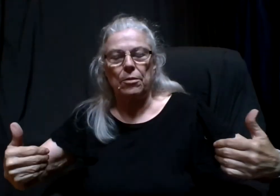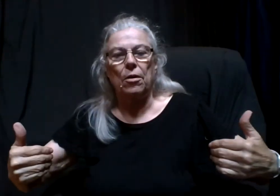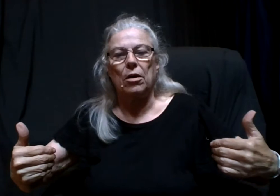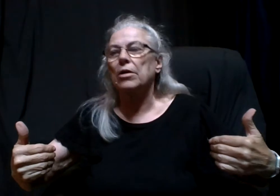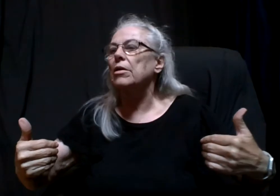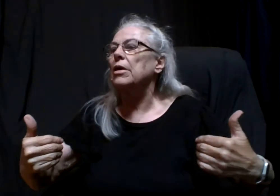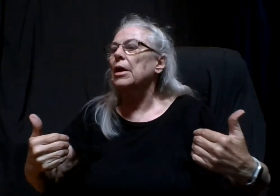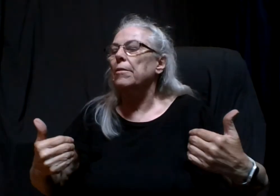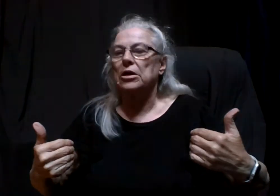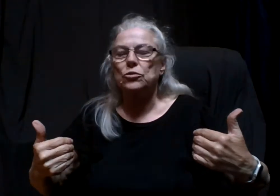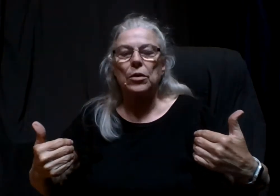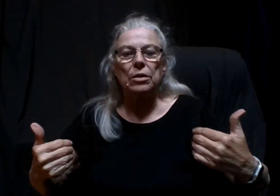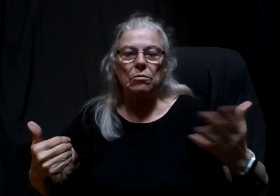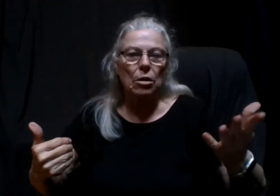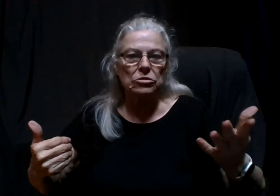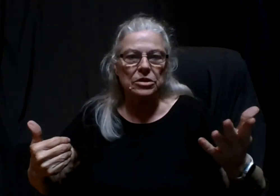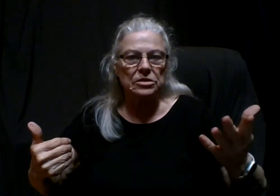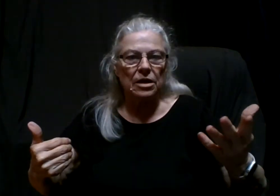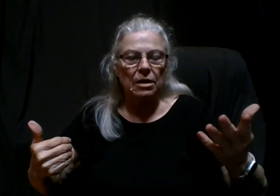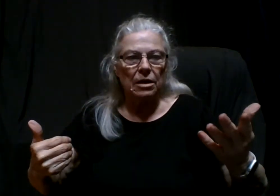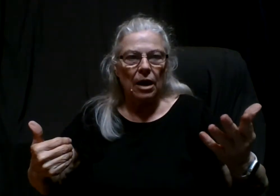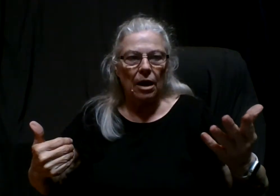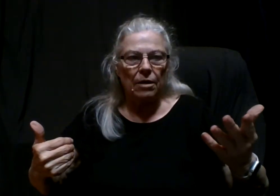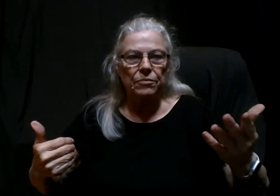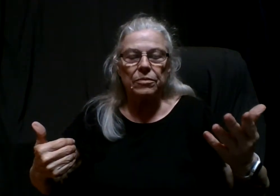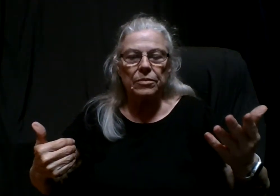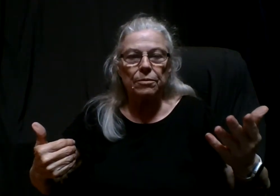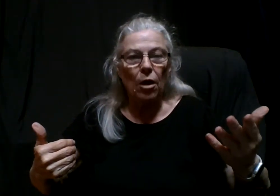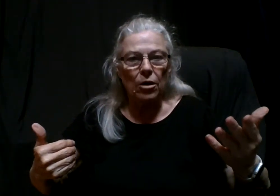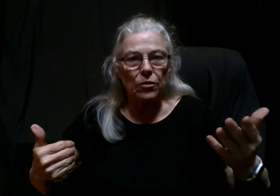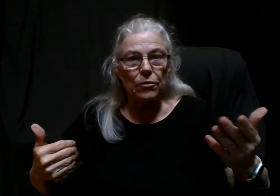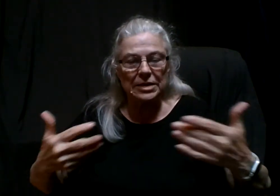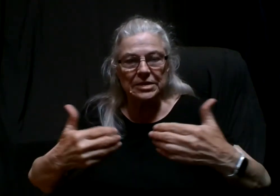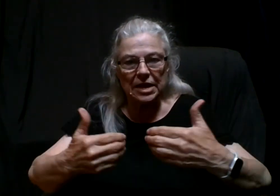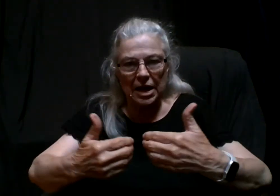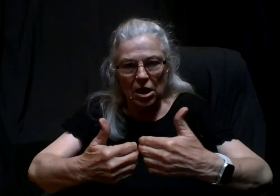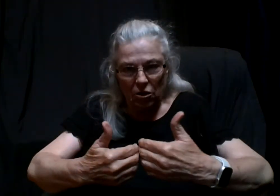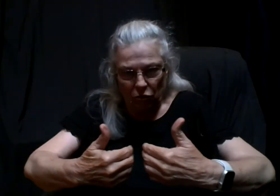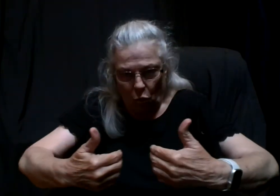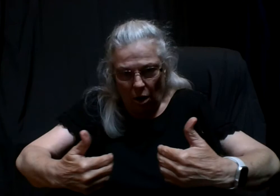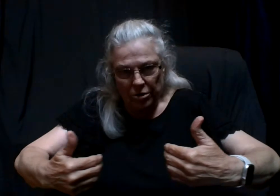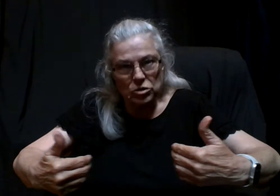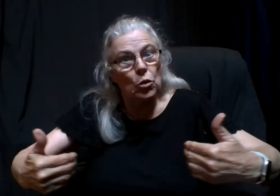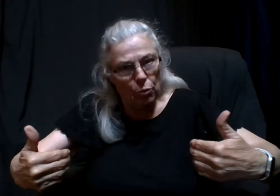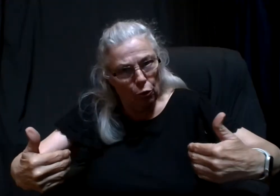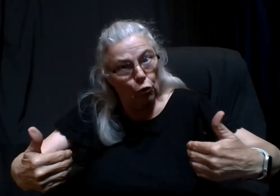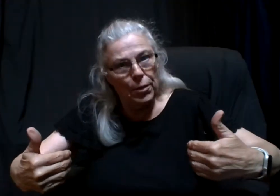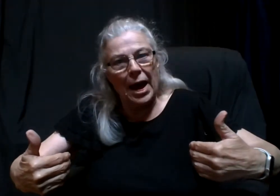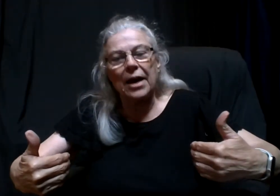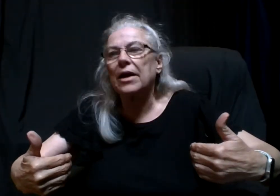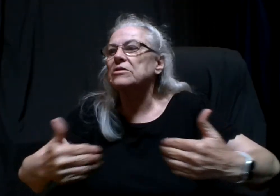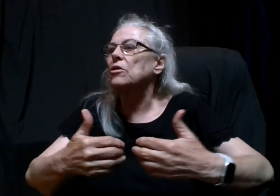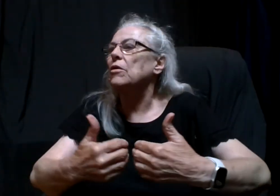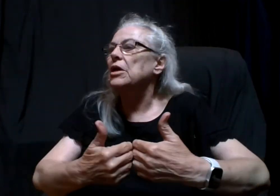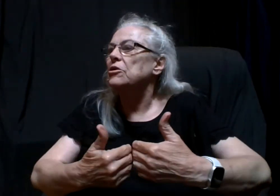apart. Because when Moses uh, parted the Red Sea, the waters were pulled back, and so you